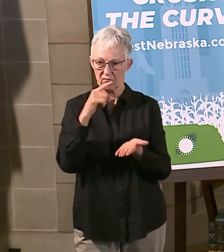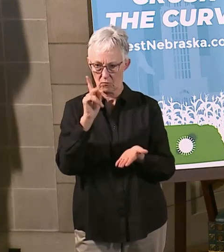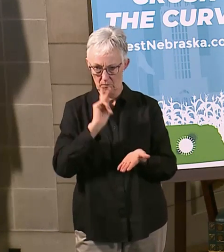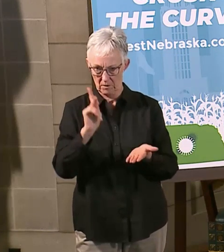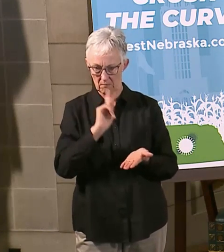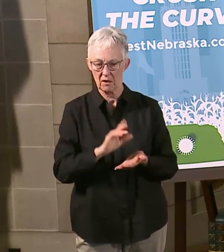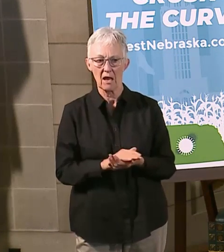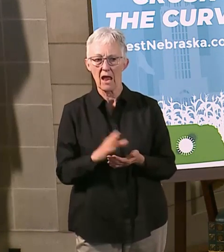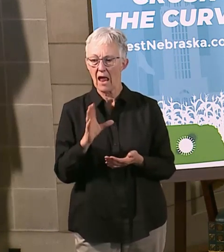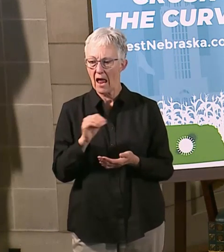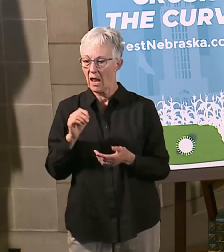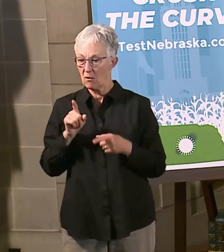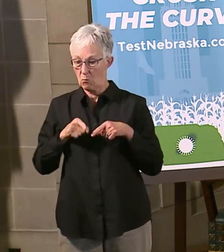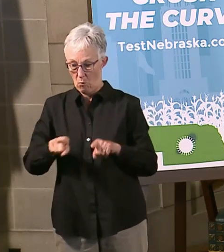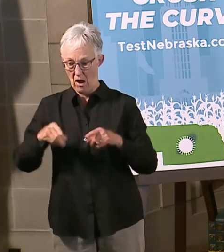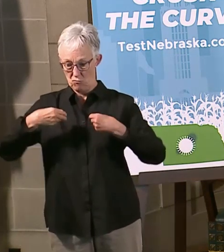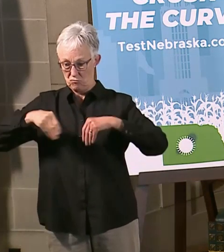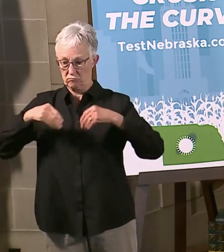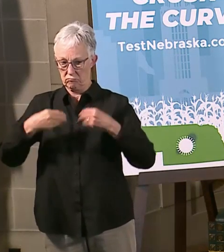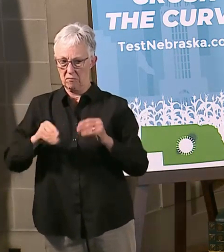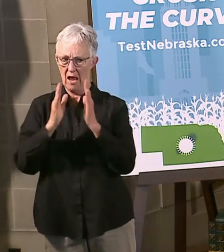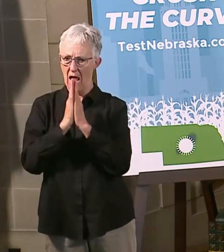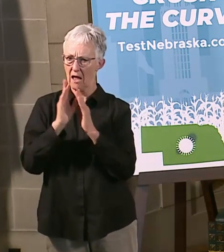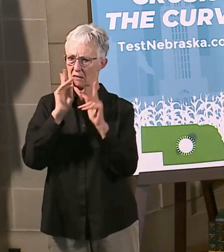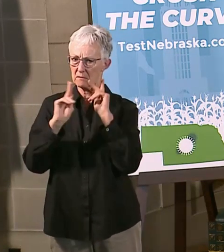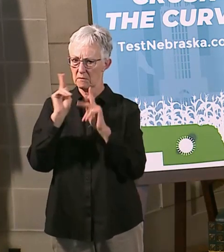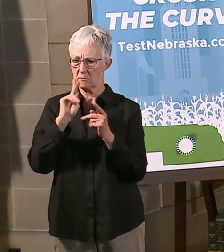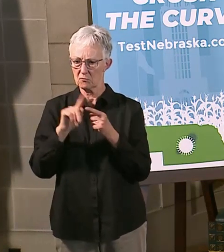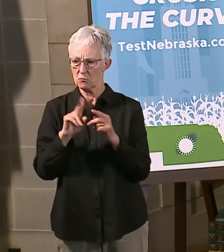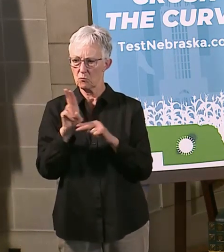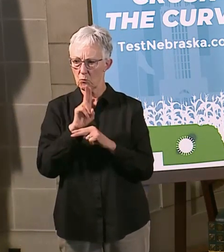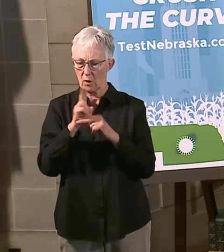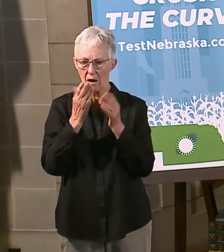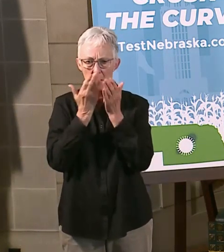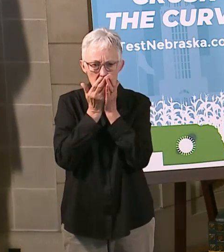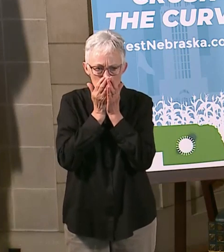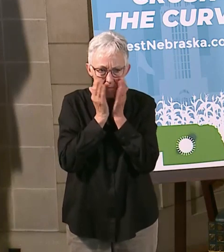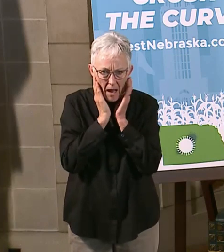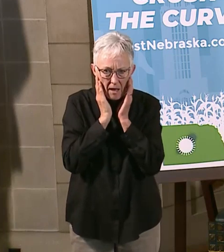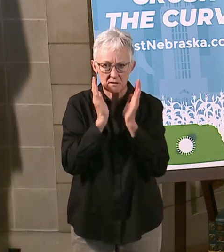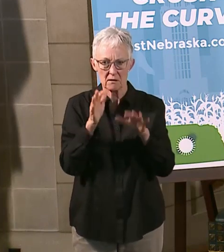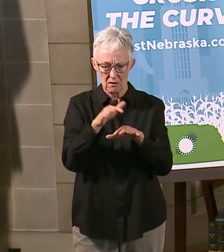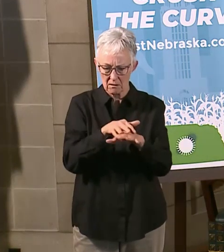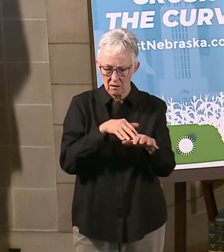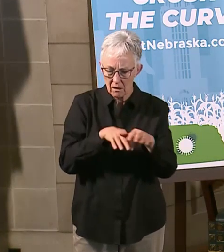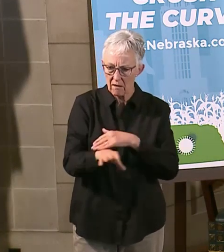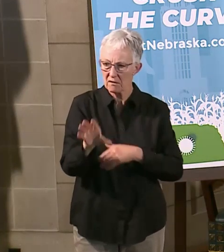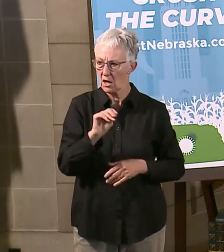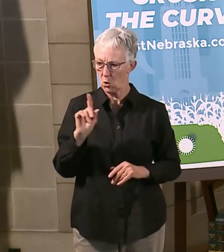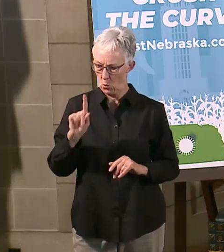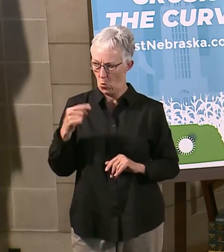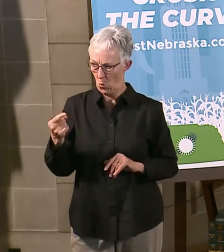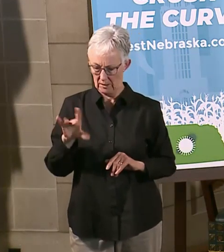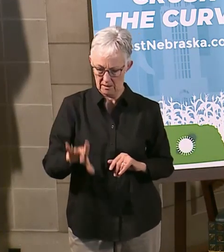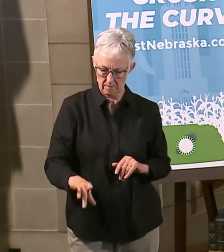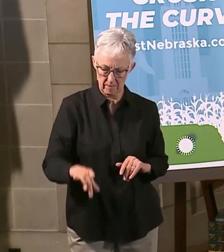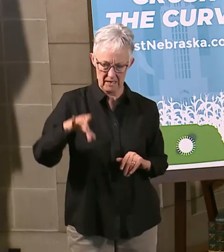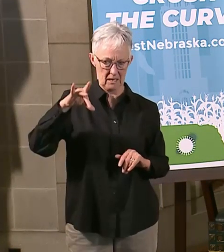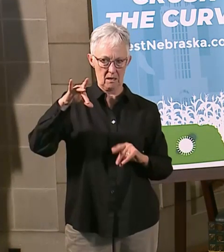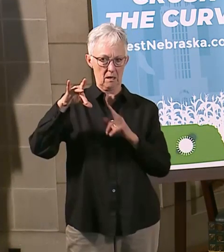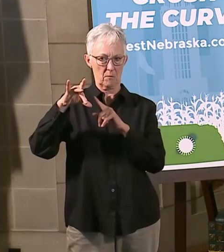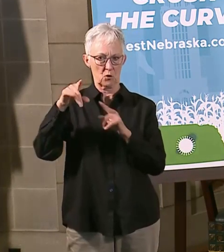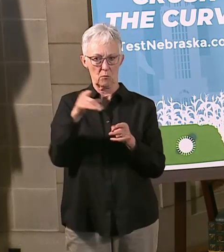themselves, whether it be masks or gloves. You know, only pick up the products that you're going to purchase. And